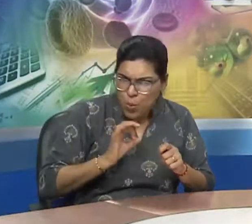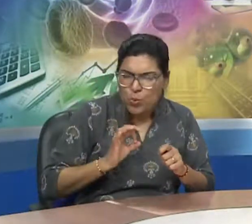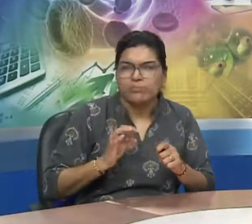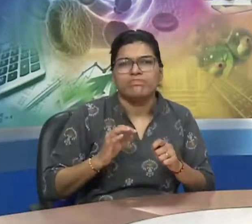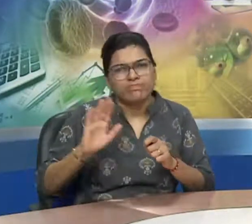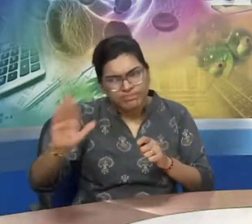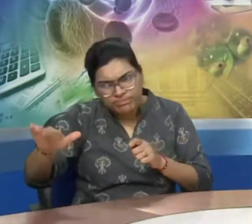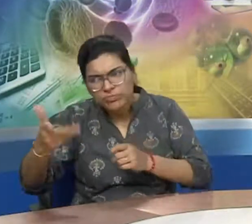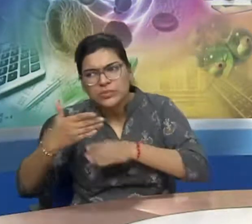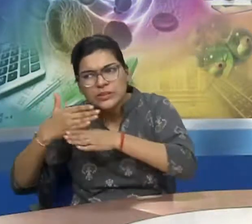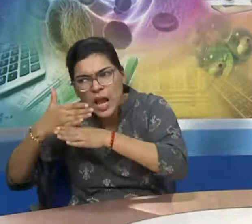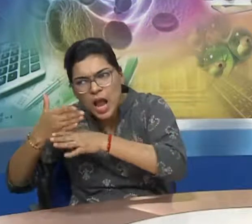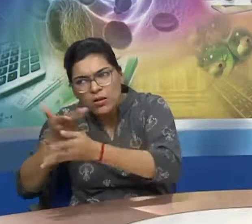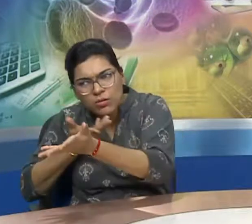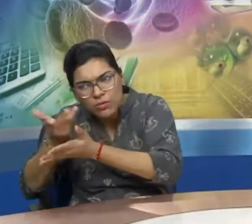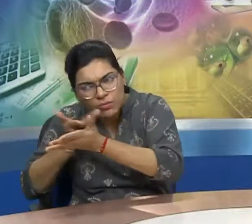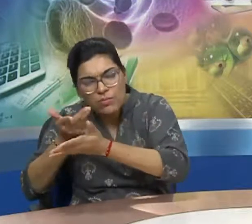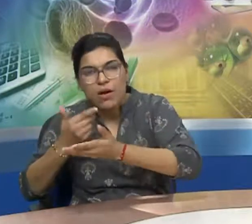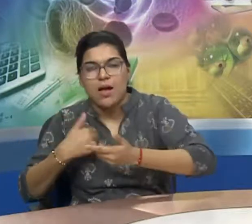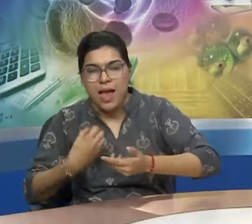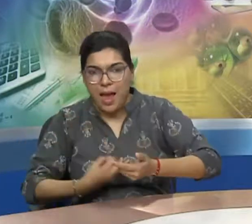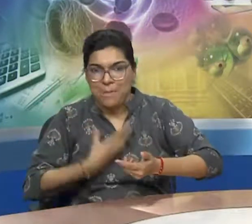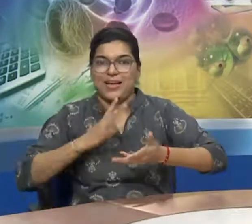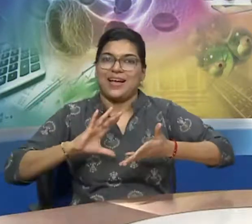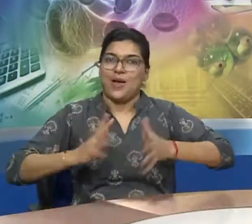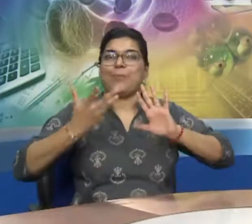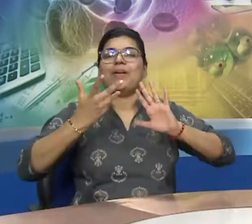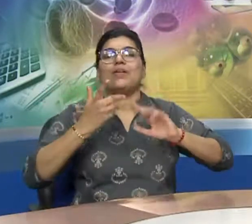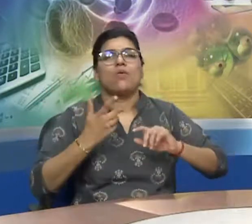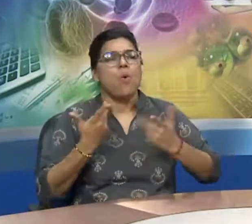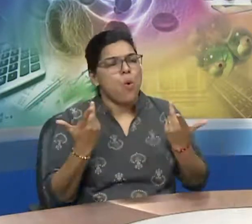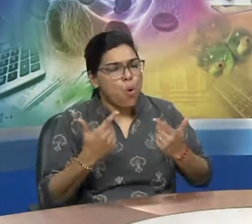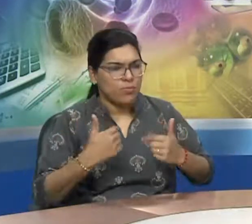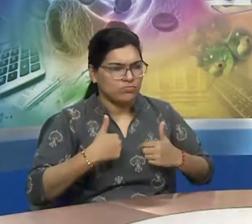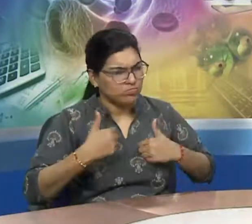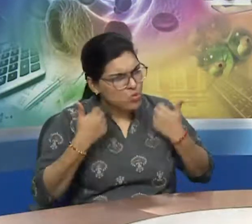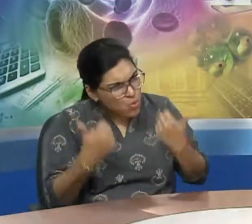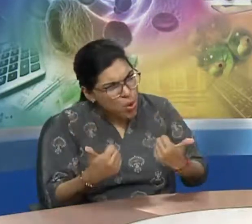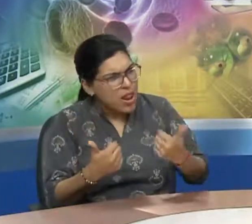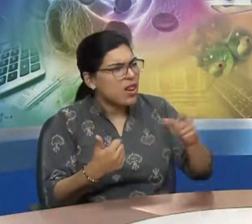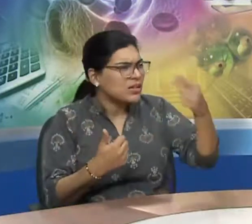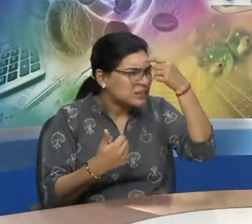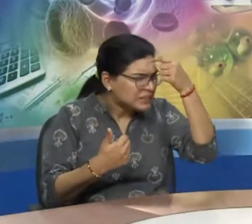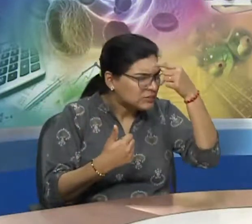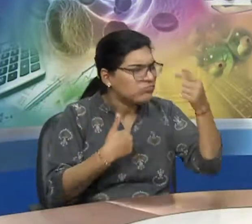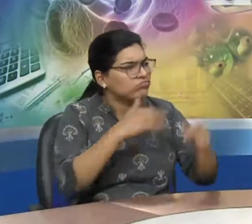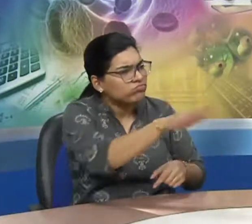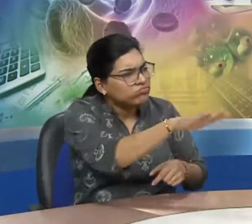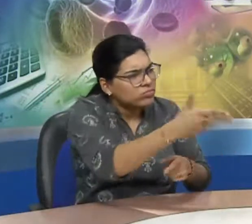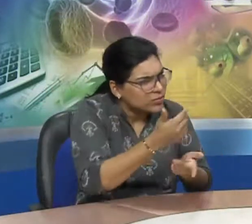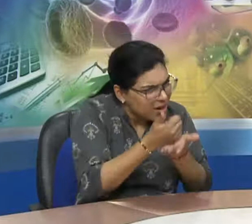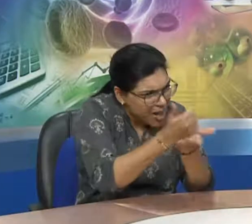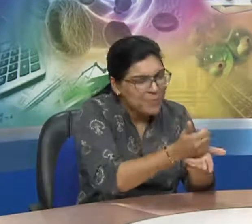give importance to the values that really makes us happy.